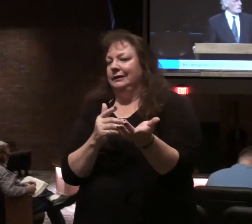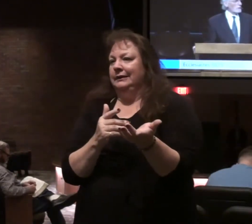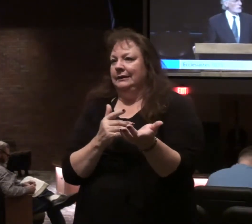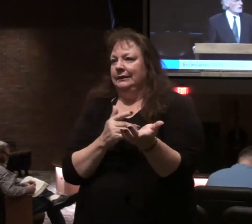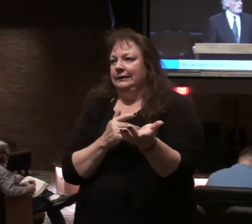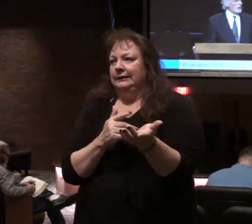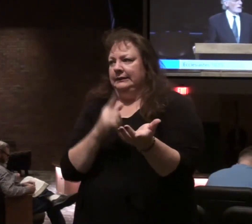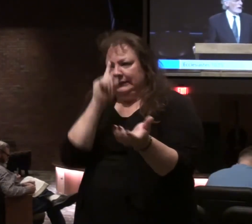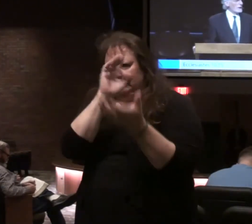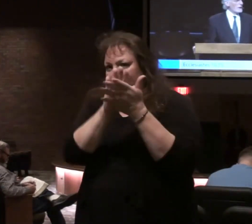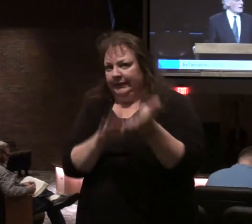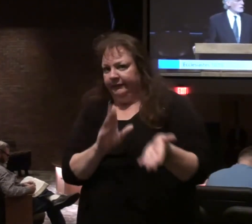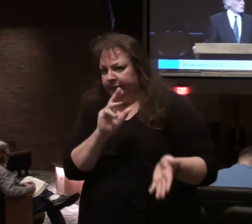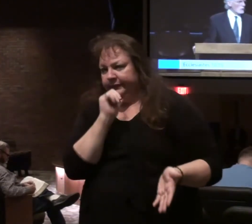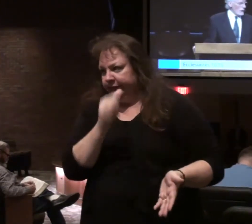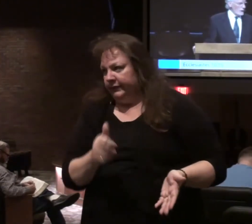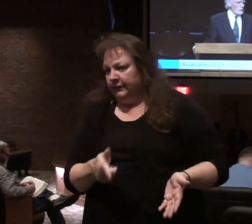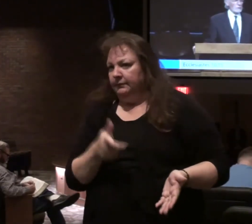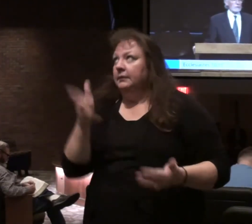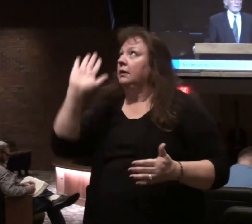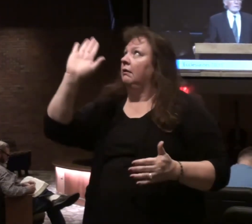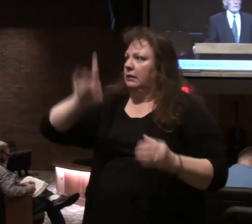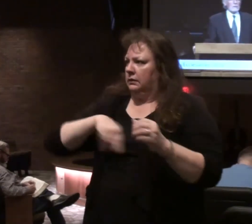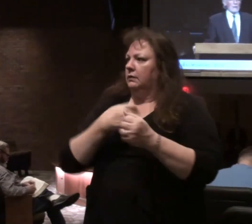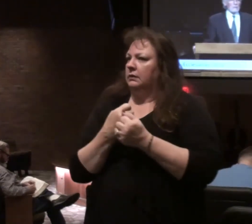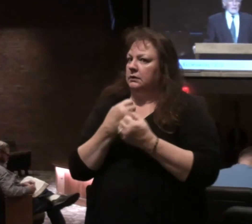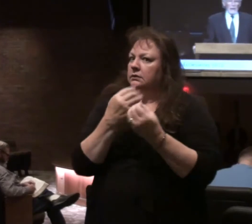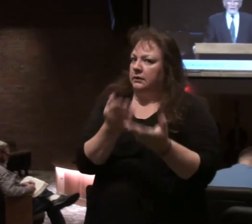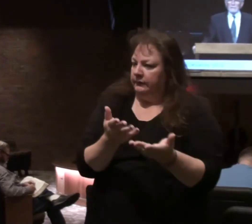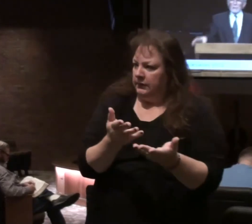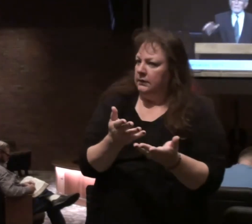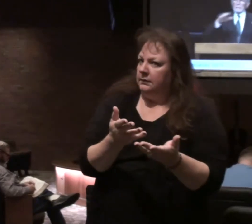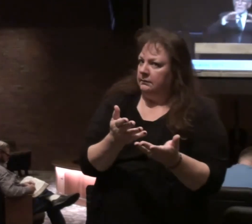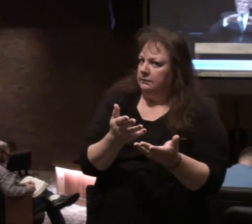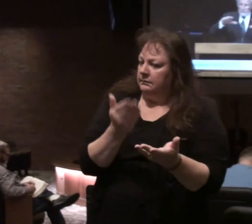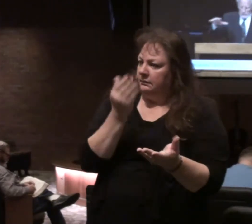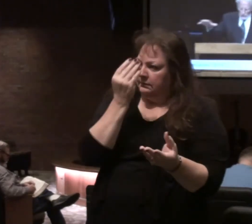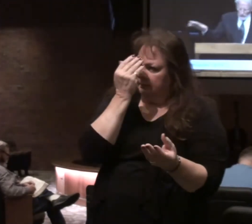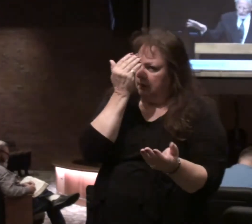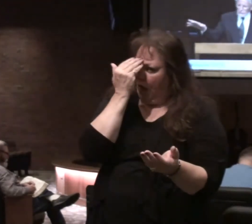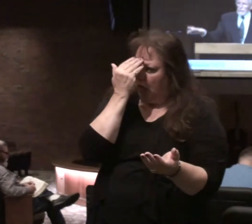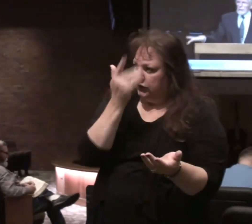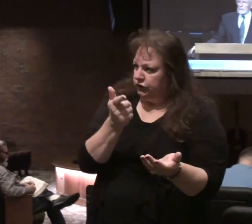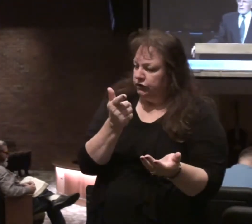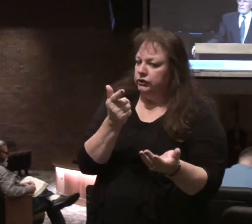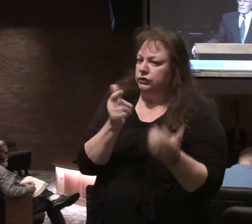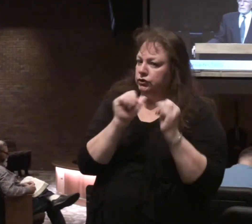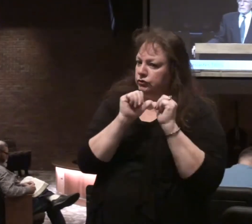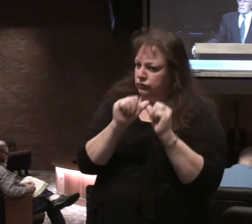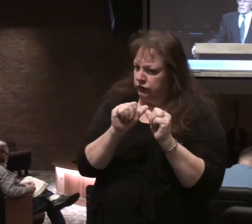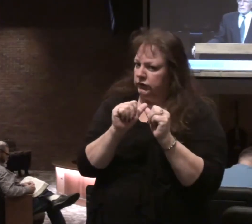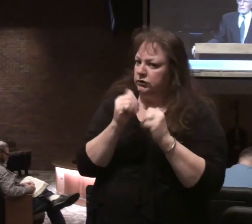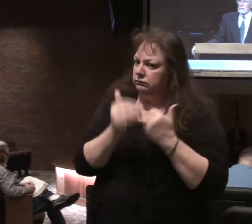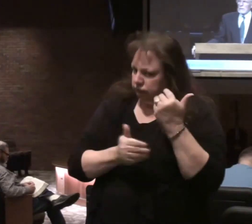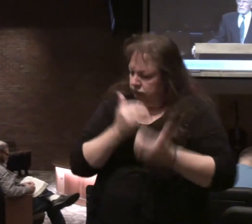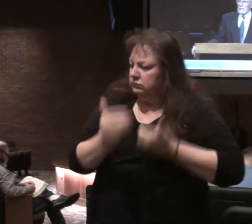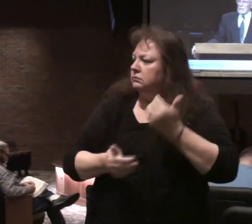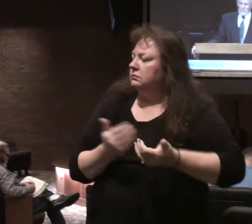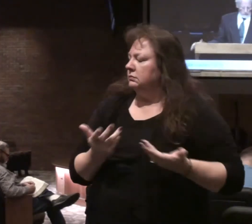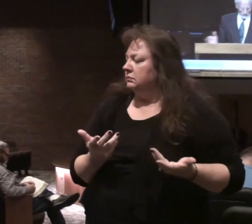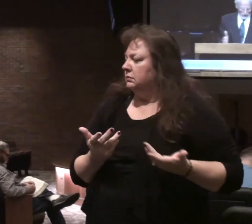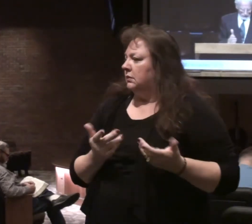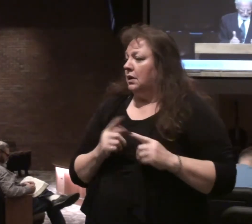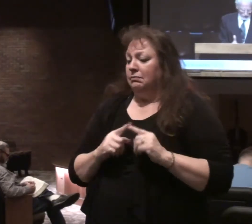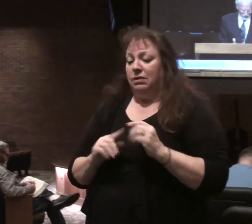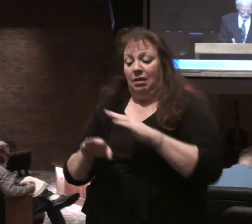to be a believer. God, in His grace, has enabled His creation to continue to function.